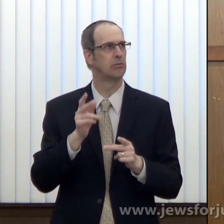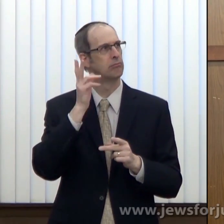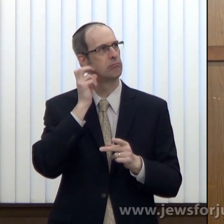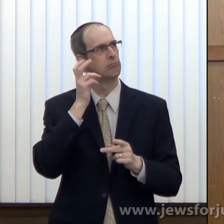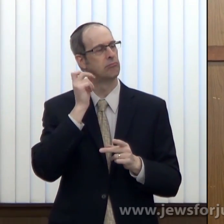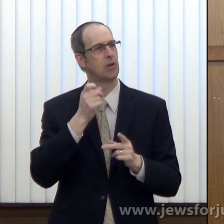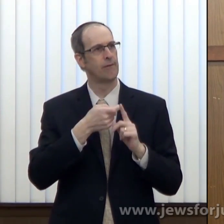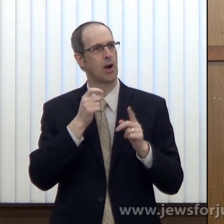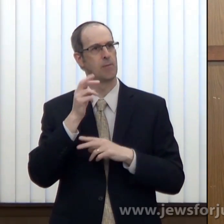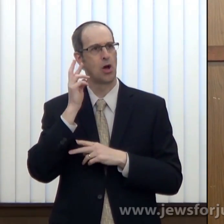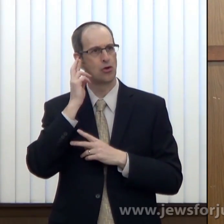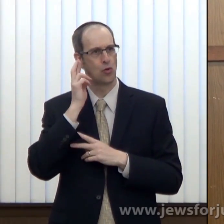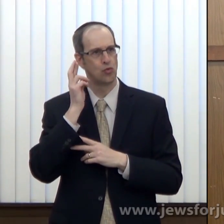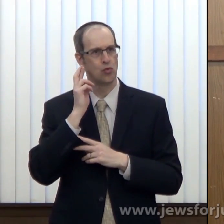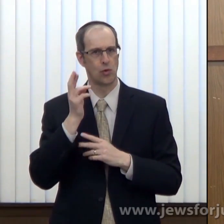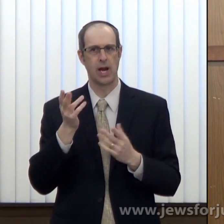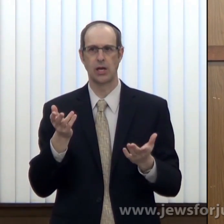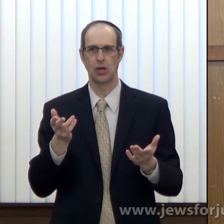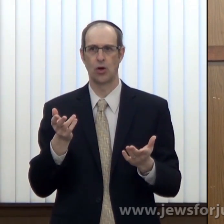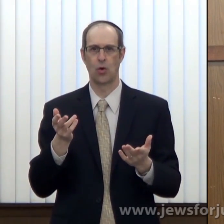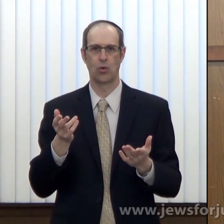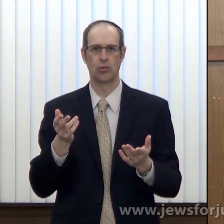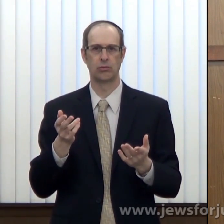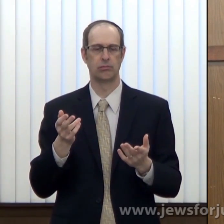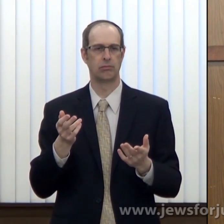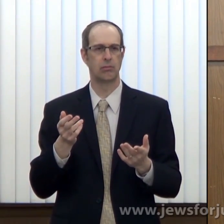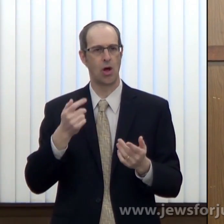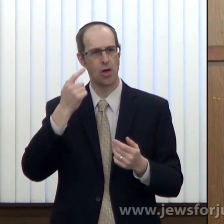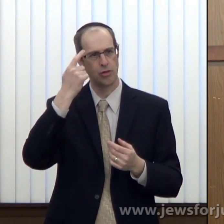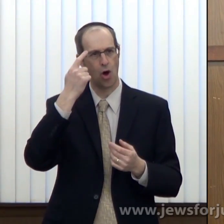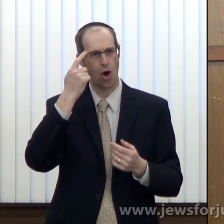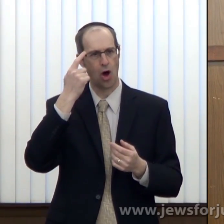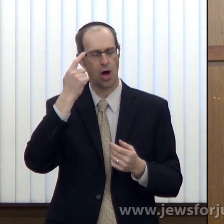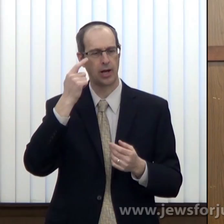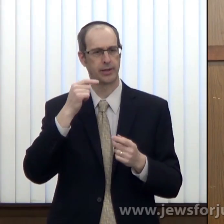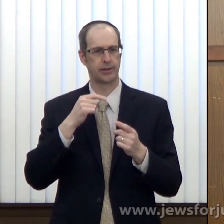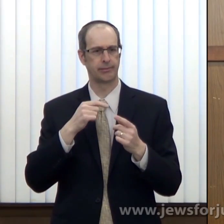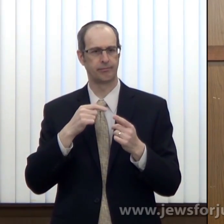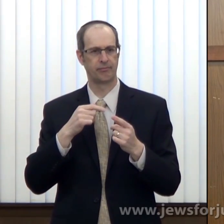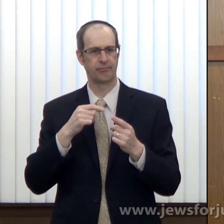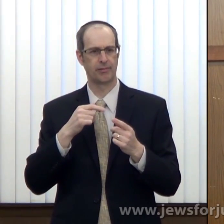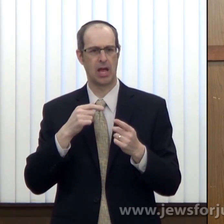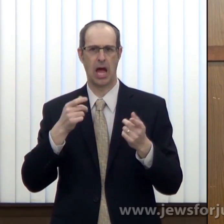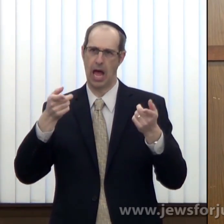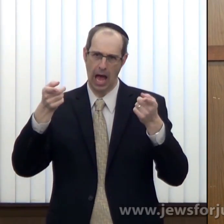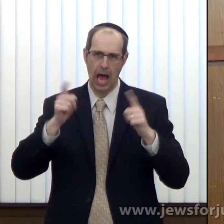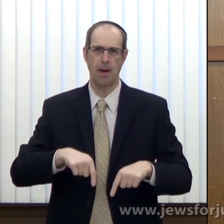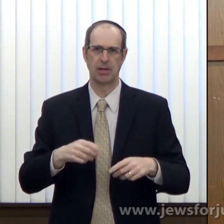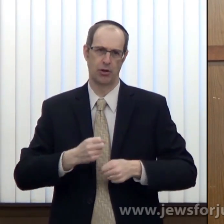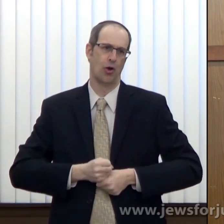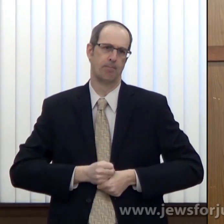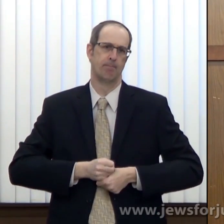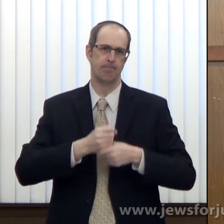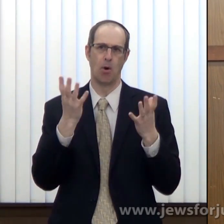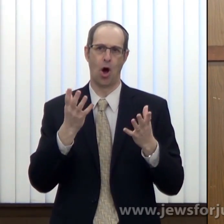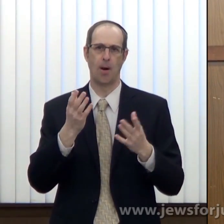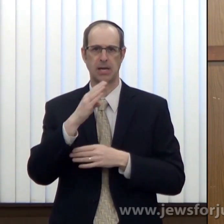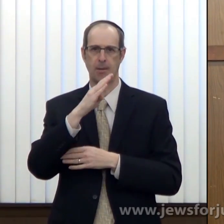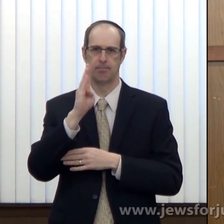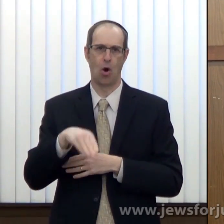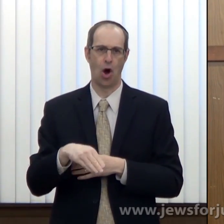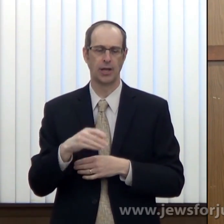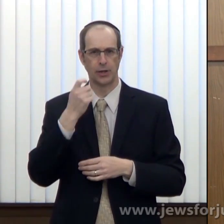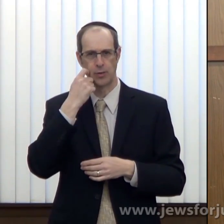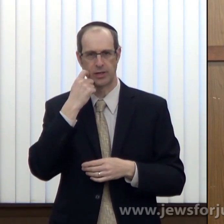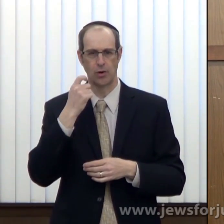this radio station thought that the bombing in Boston was